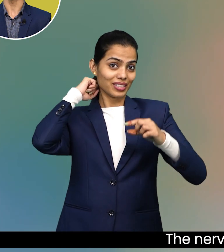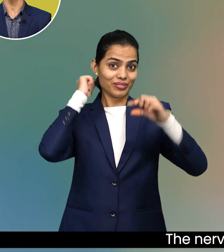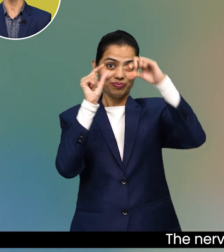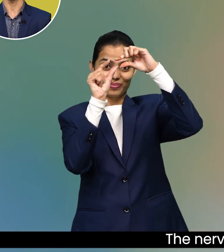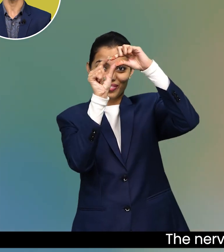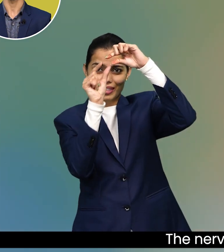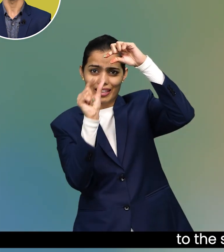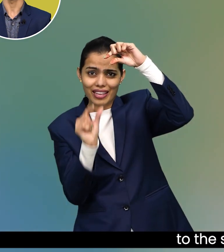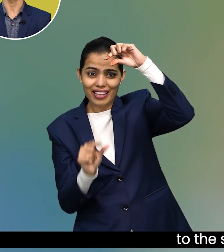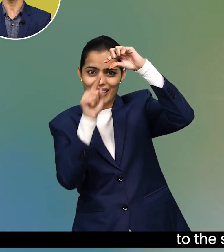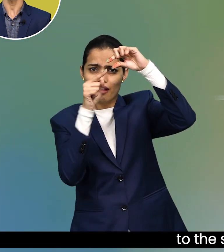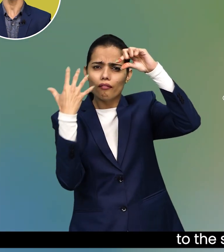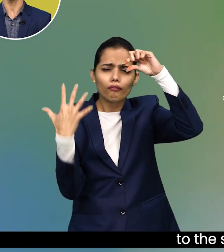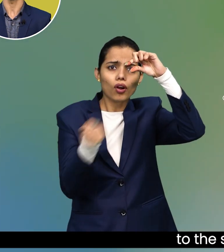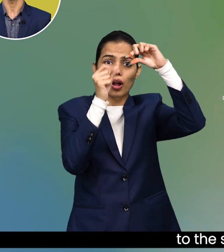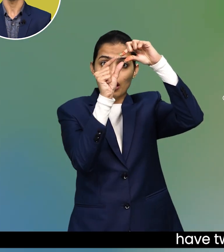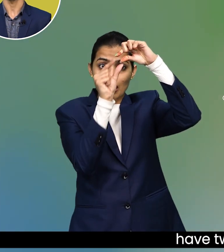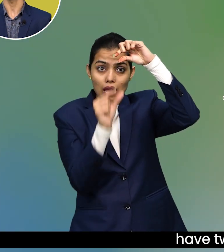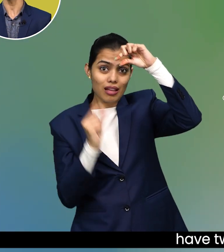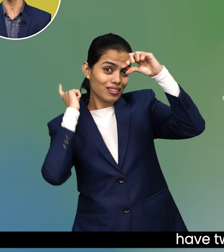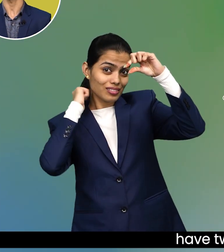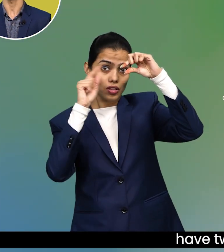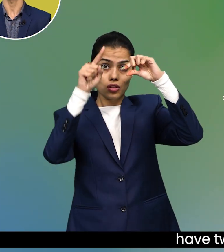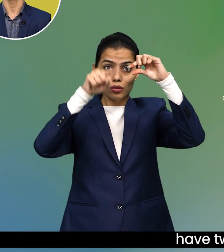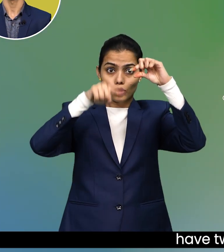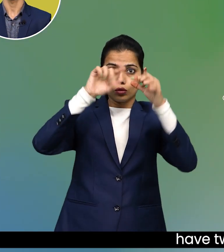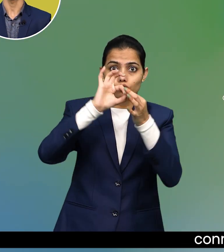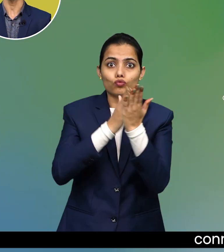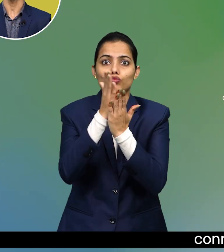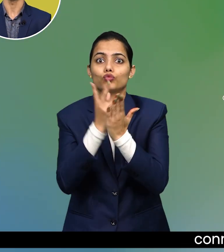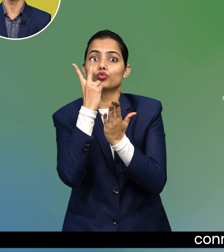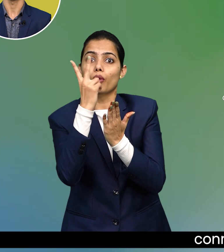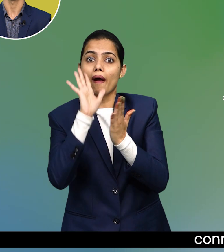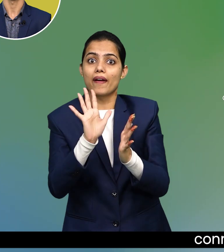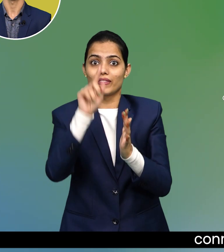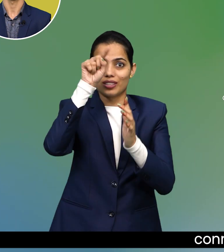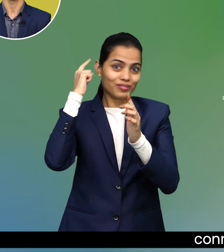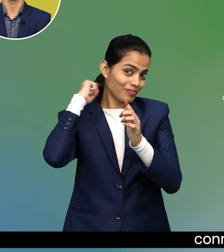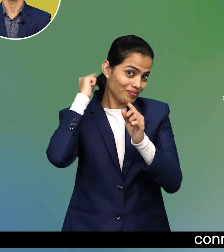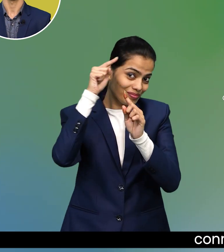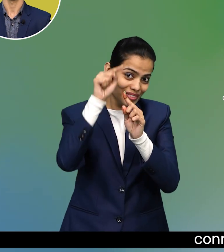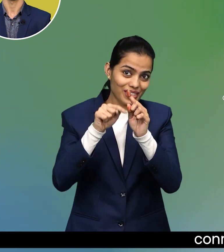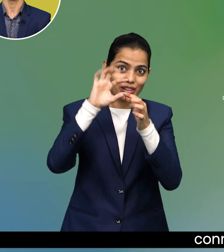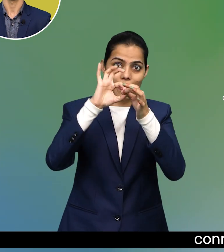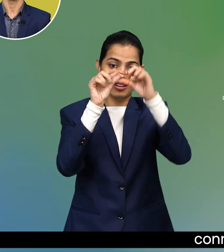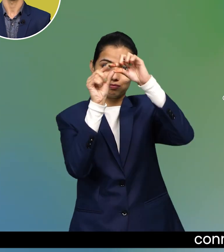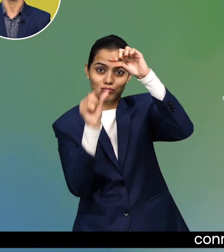The nerves attached to the spinal cord have two types of connections